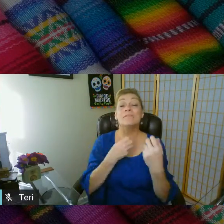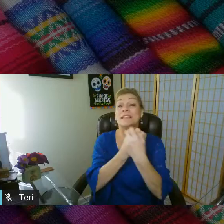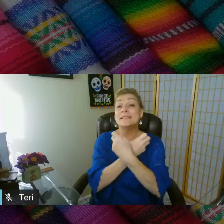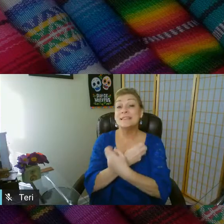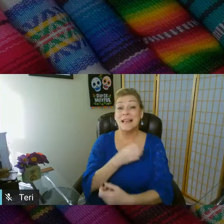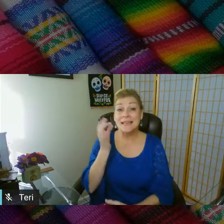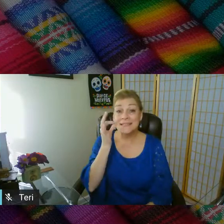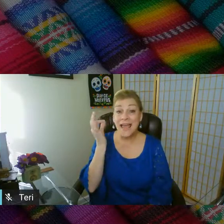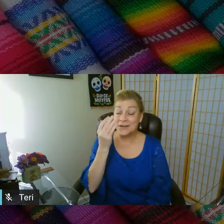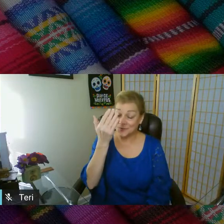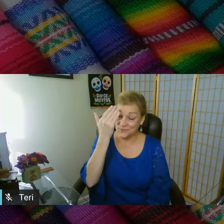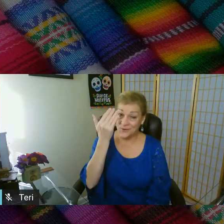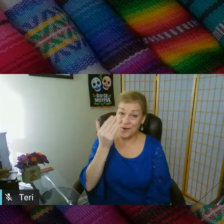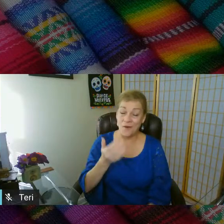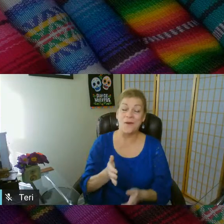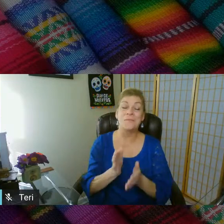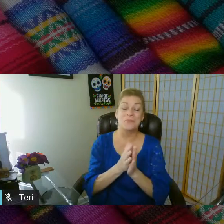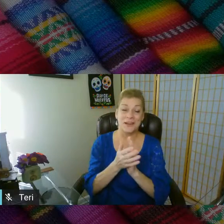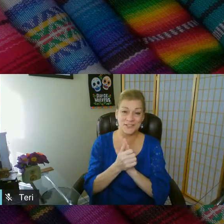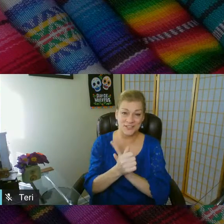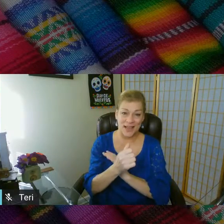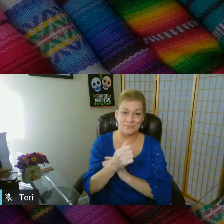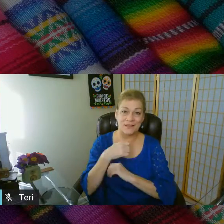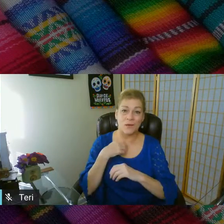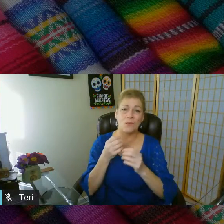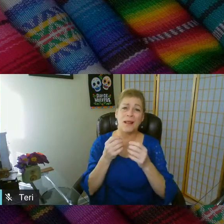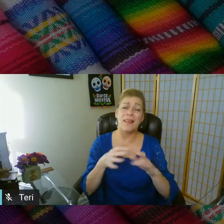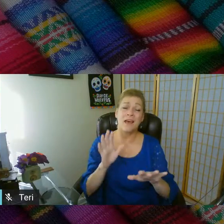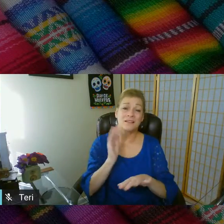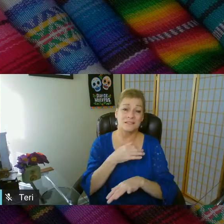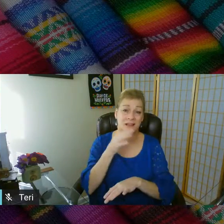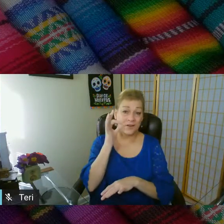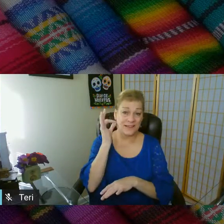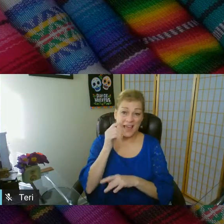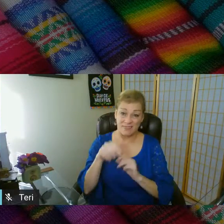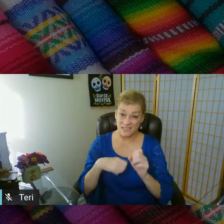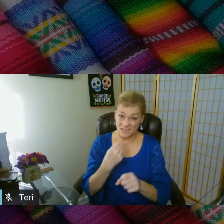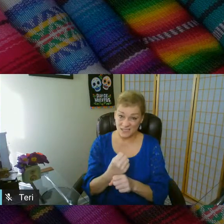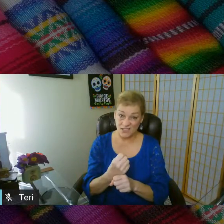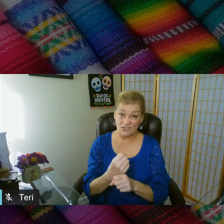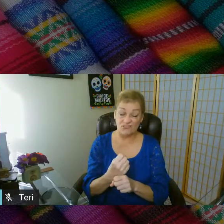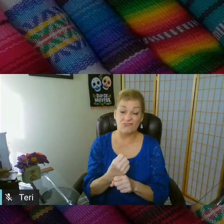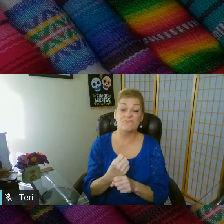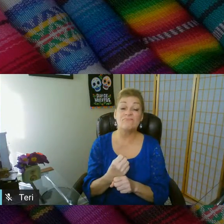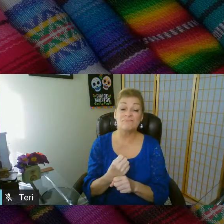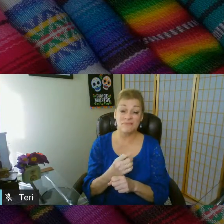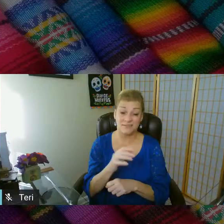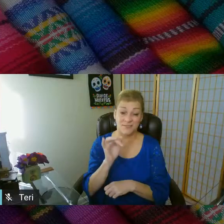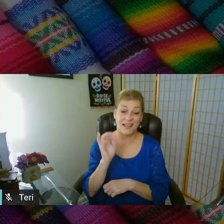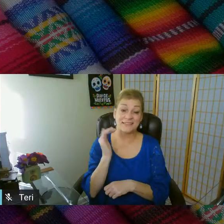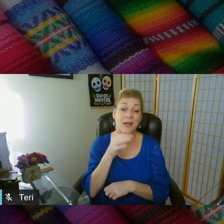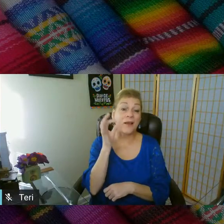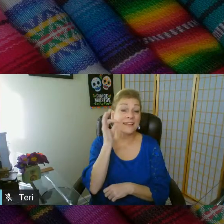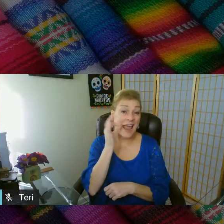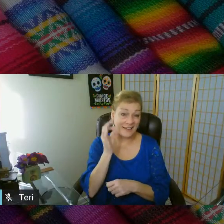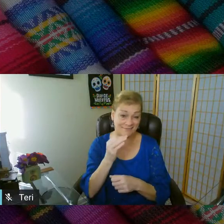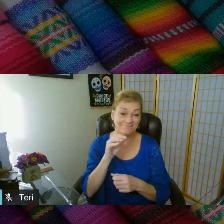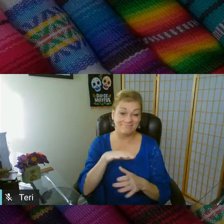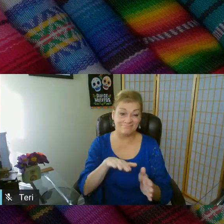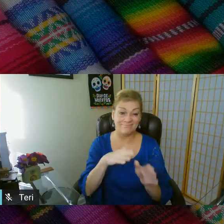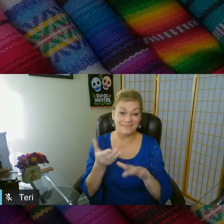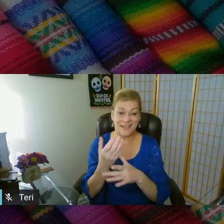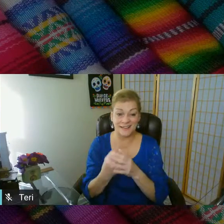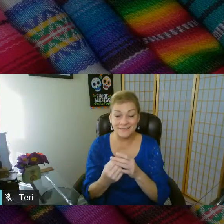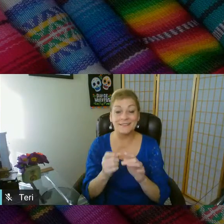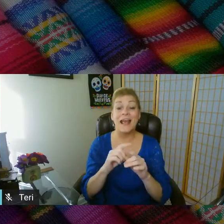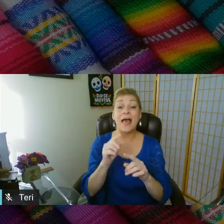know, our chaplains were praying for us that we lost our cat this year. So that represents Fred Word. And then, of course, you are probably